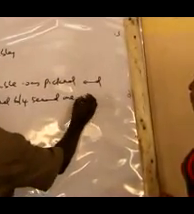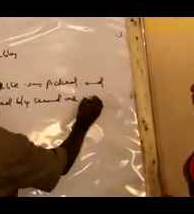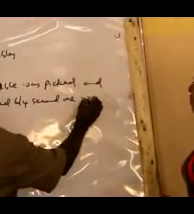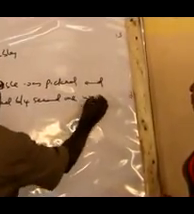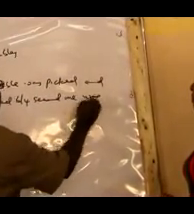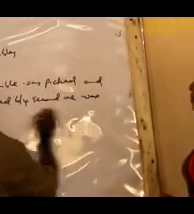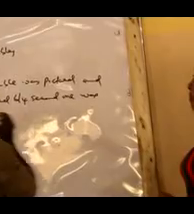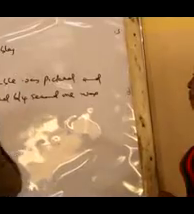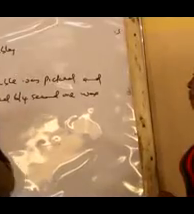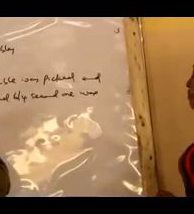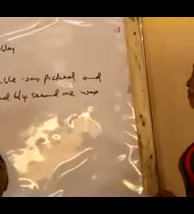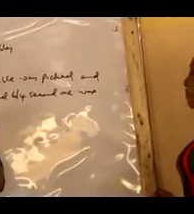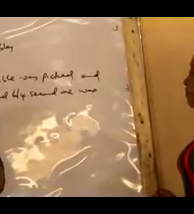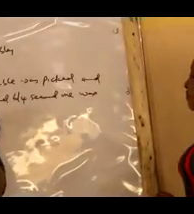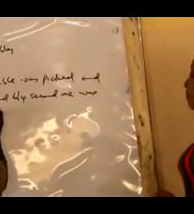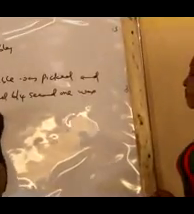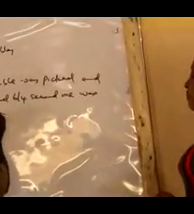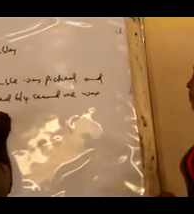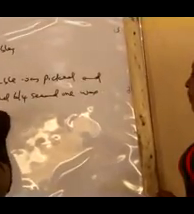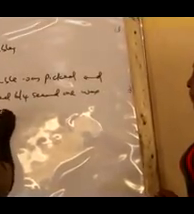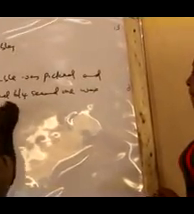one was picked.